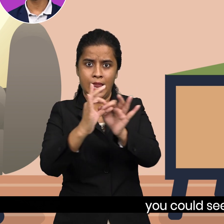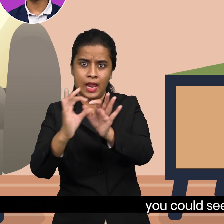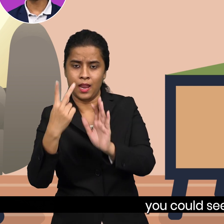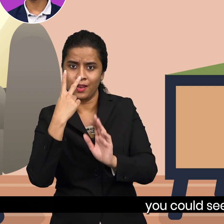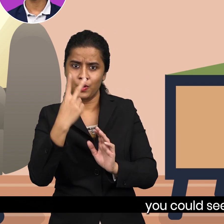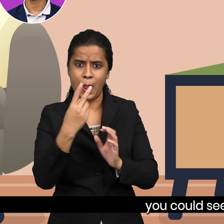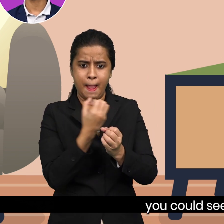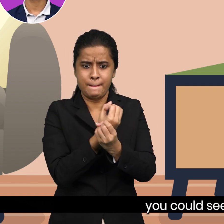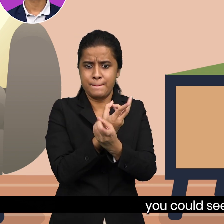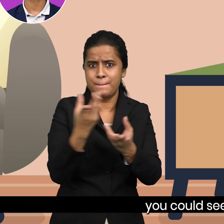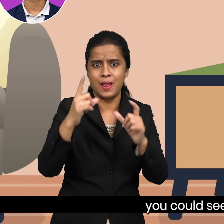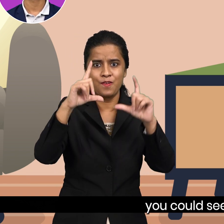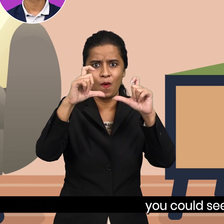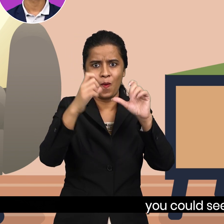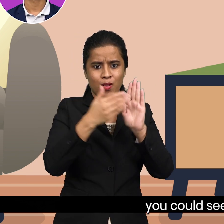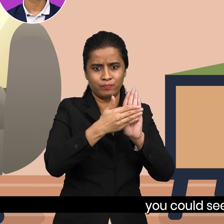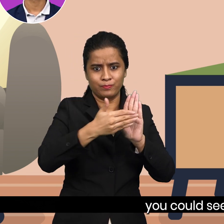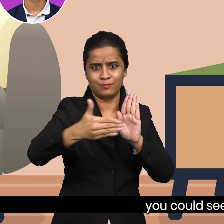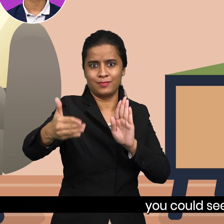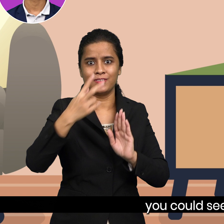could see many images.